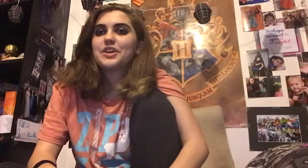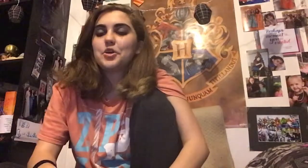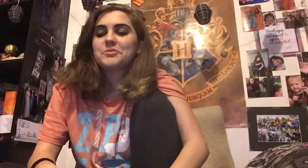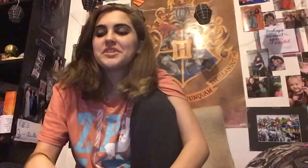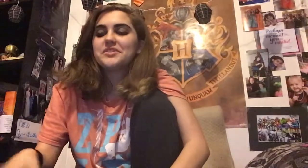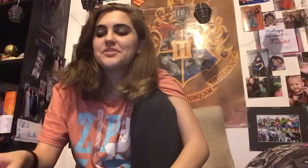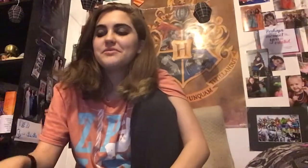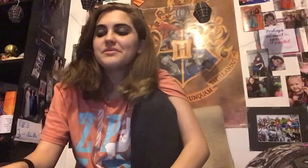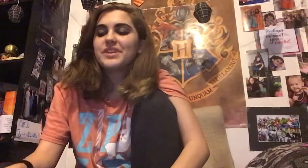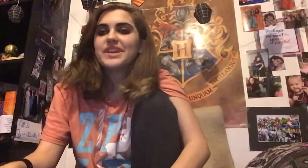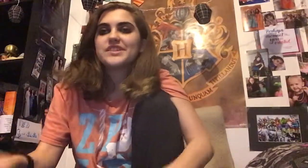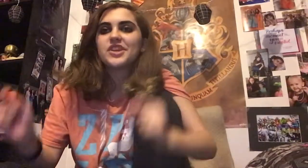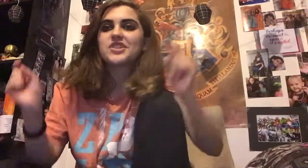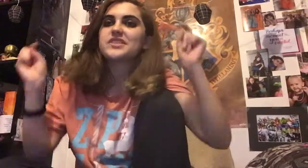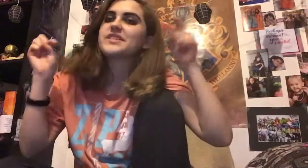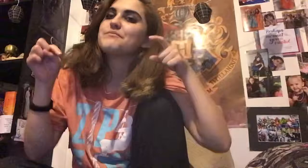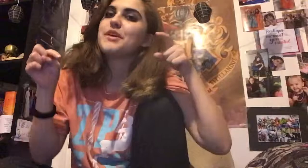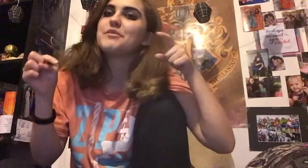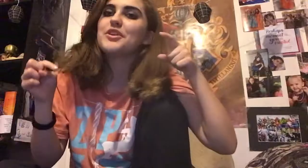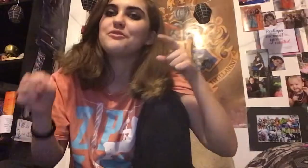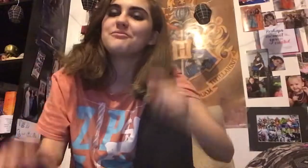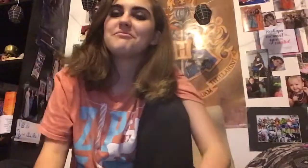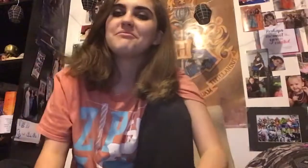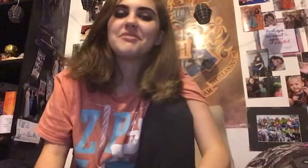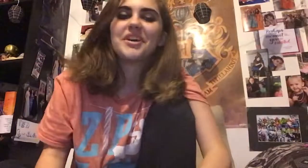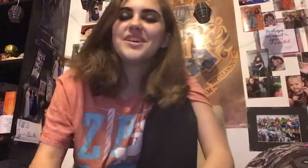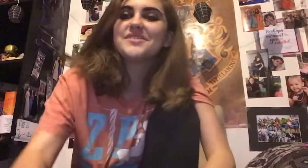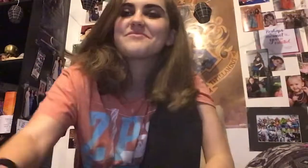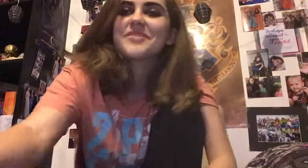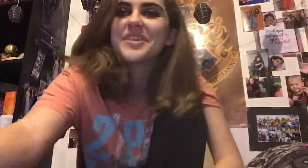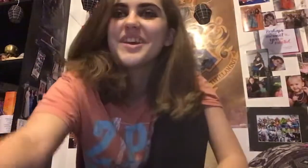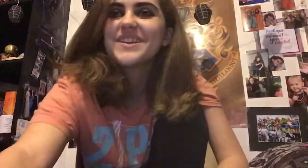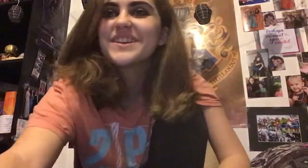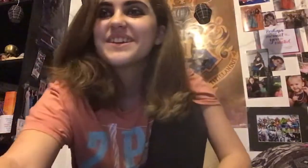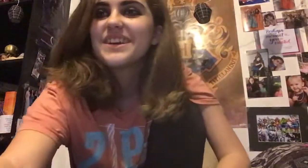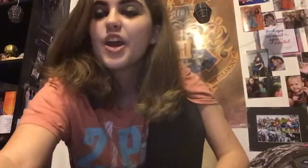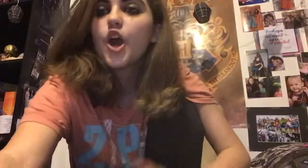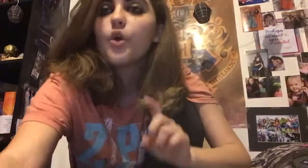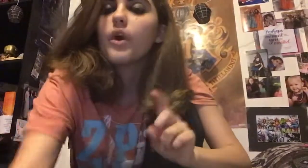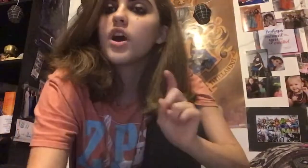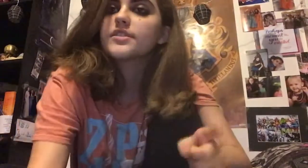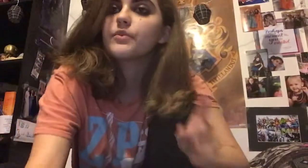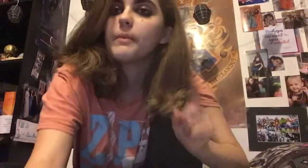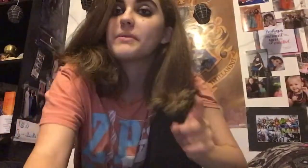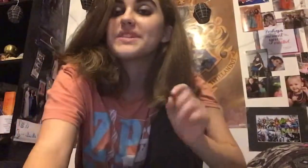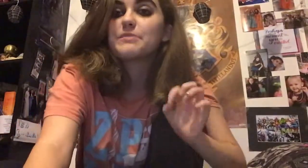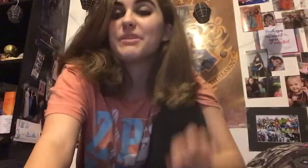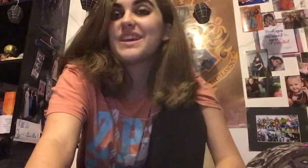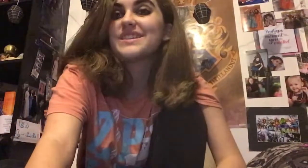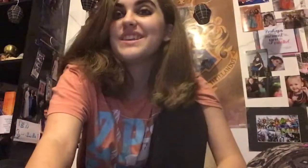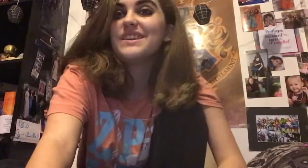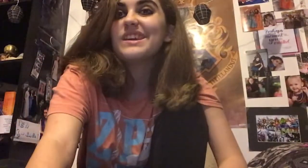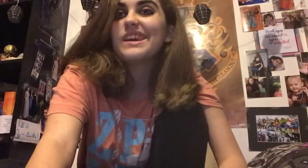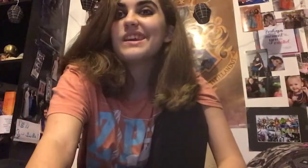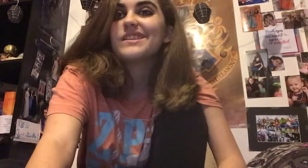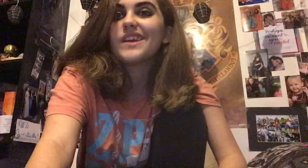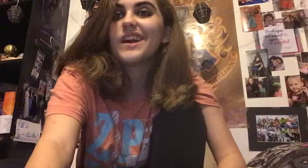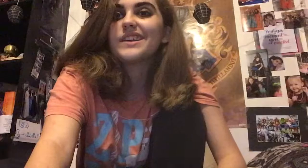hope to see you soon. Any suggestions, leave them down below. Awesome. Okay. Oh, also remember, this is PSE, not